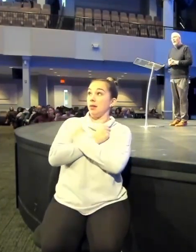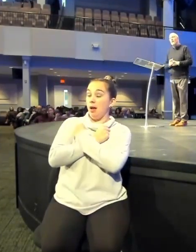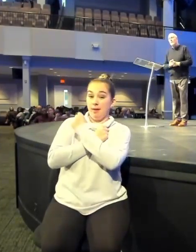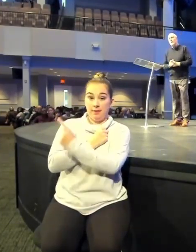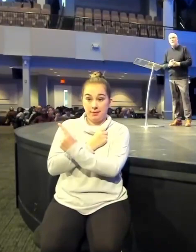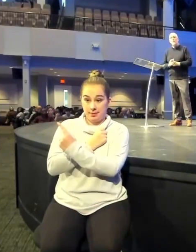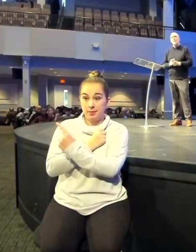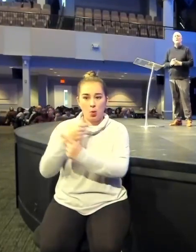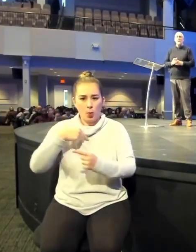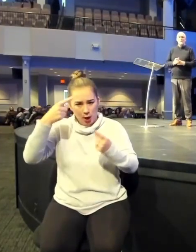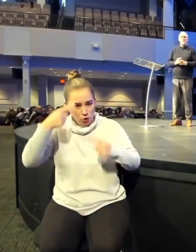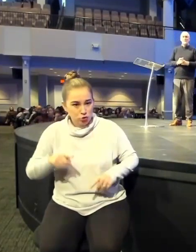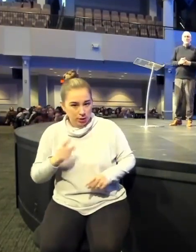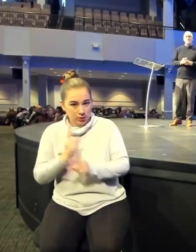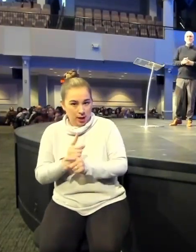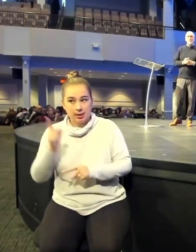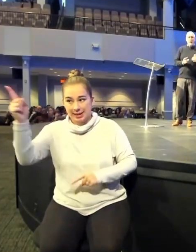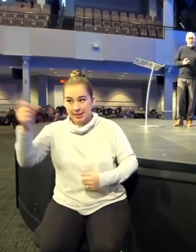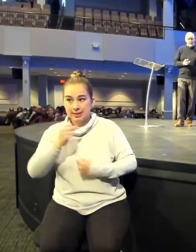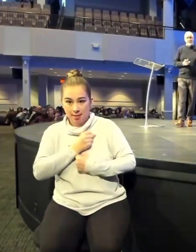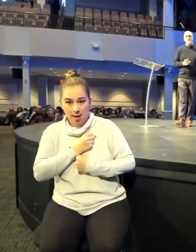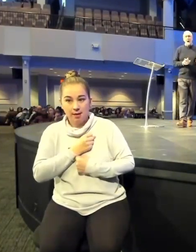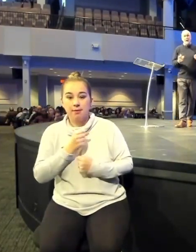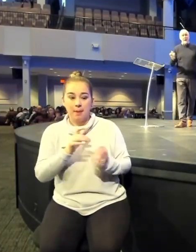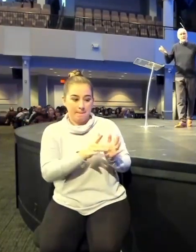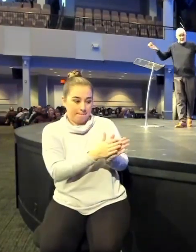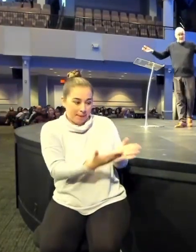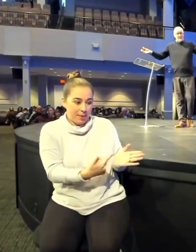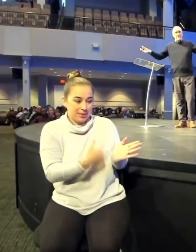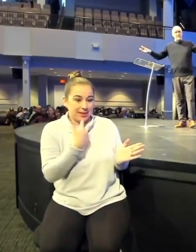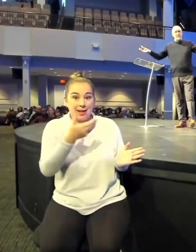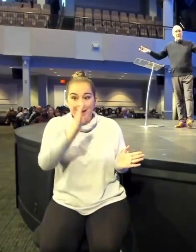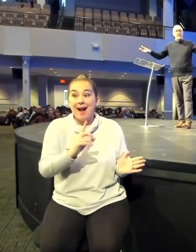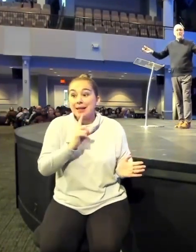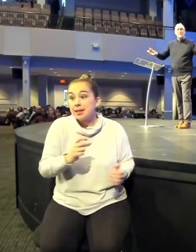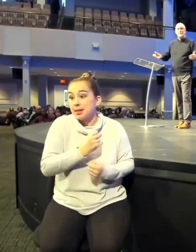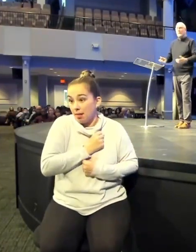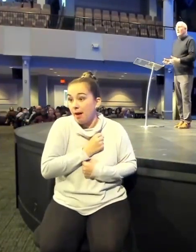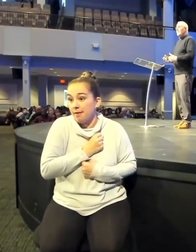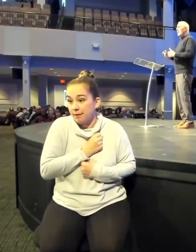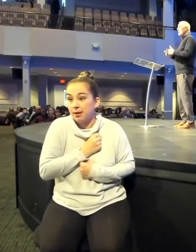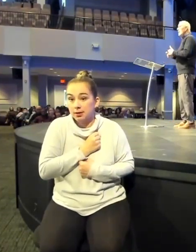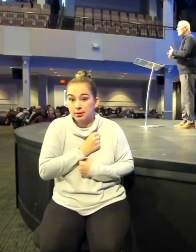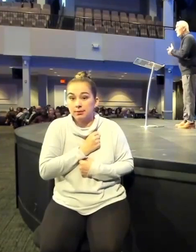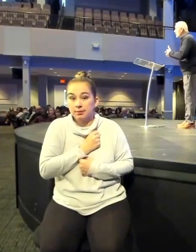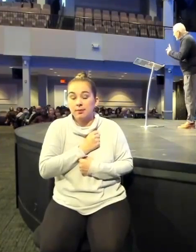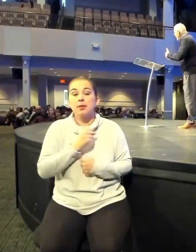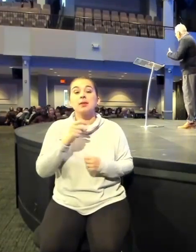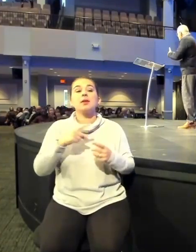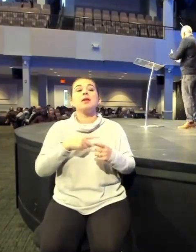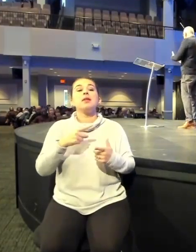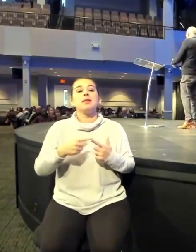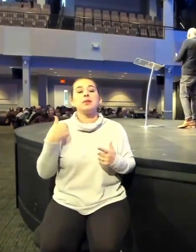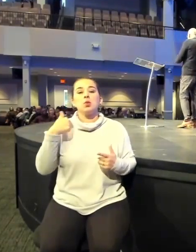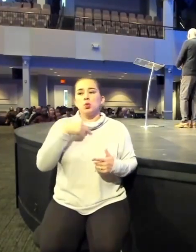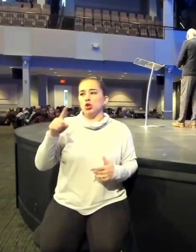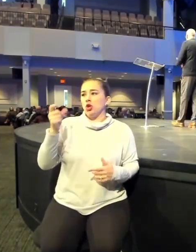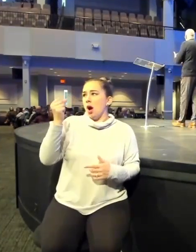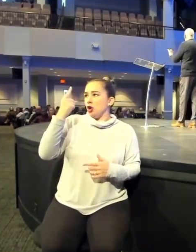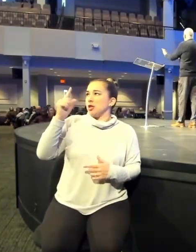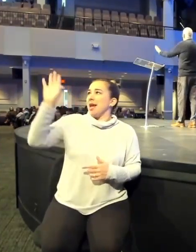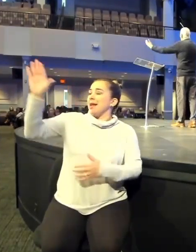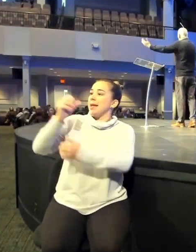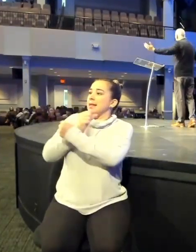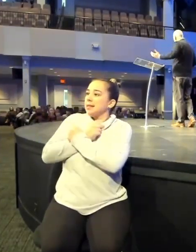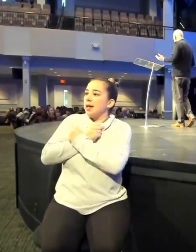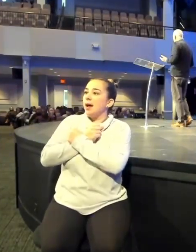and we all agree and know that he is, the Bible says God is love, then we would be able to understand his love by the